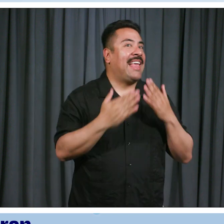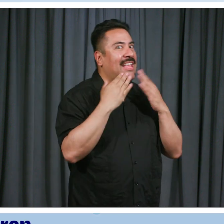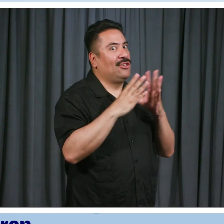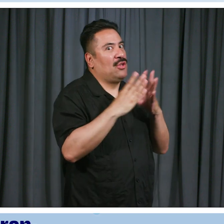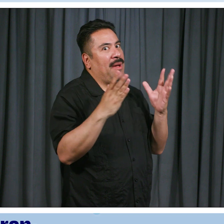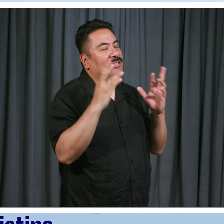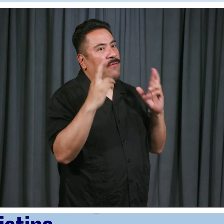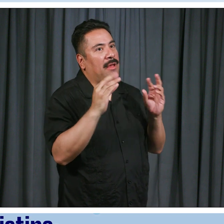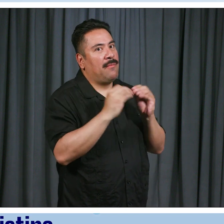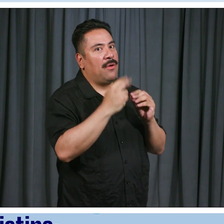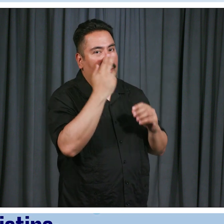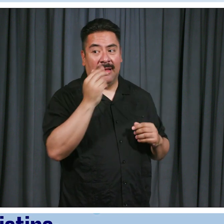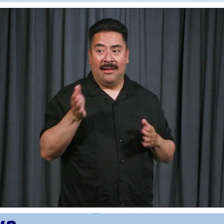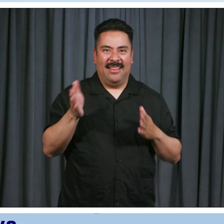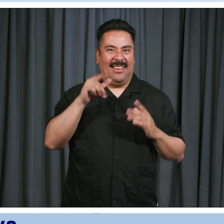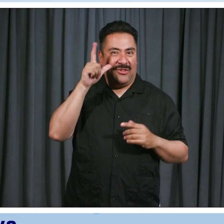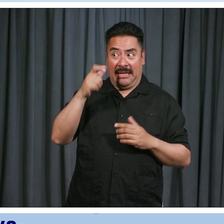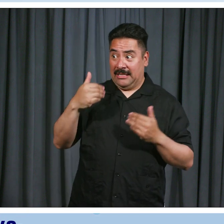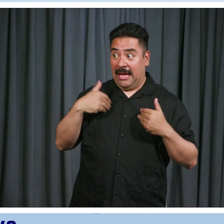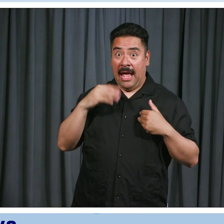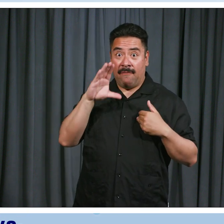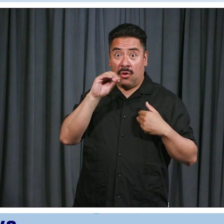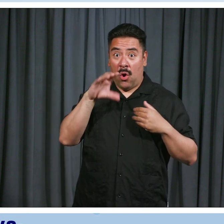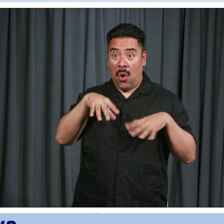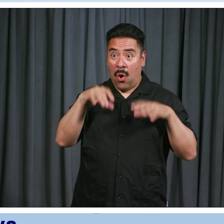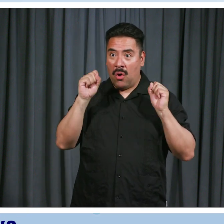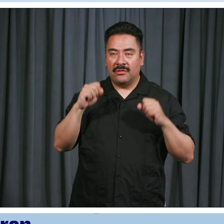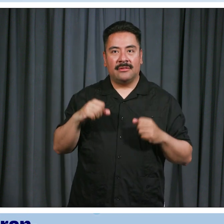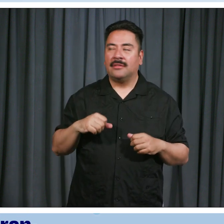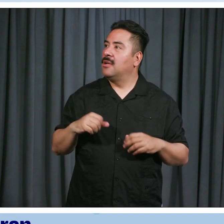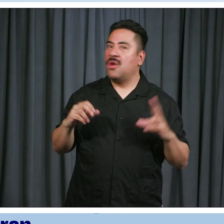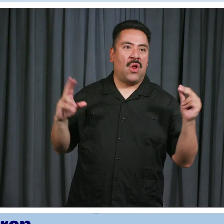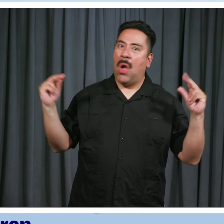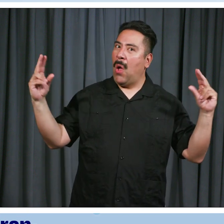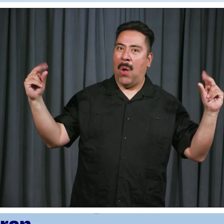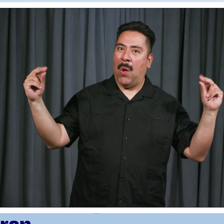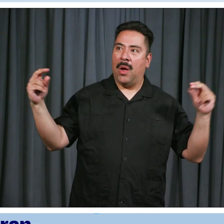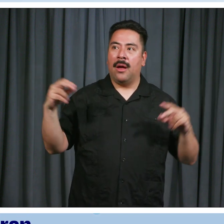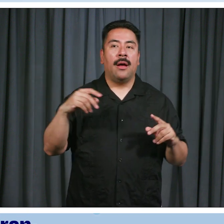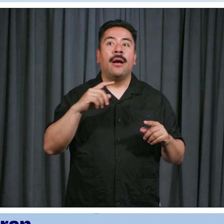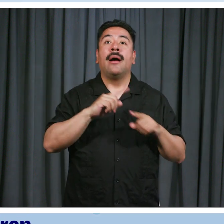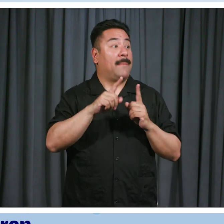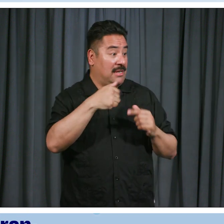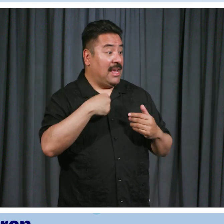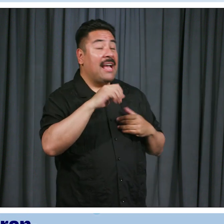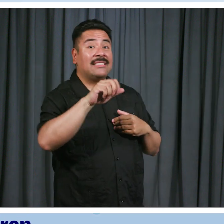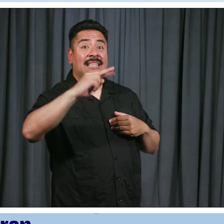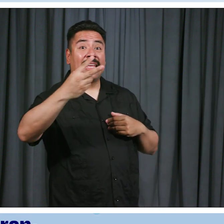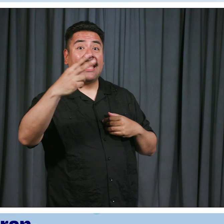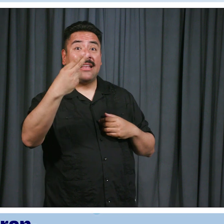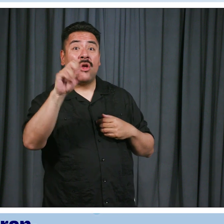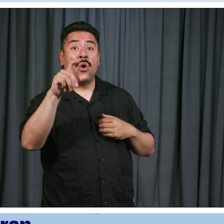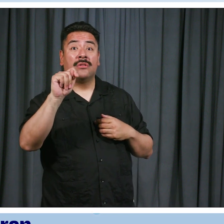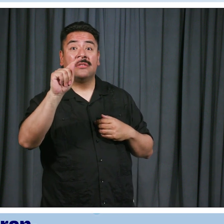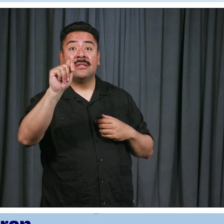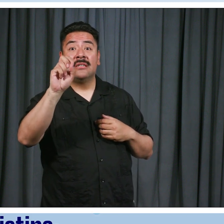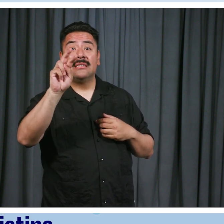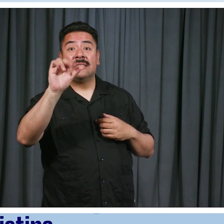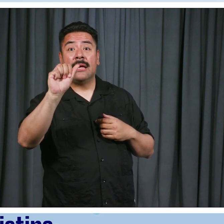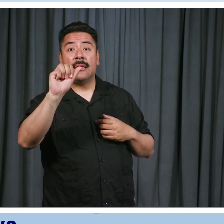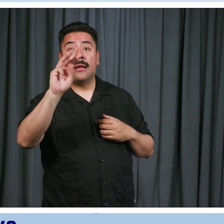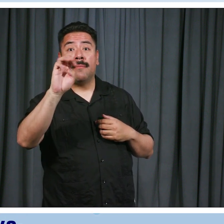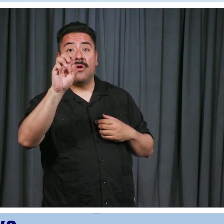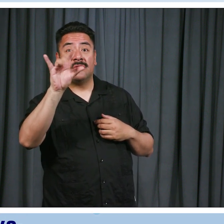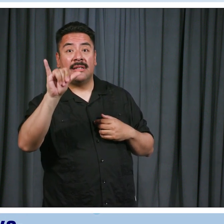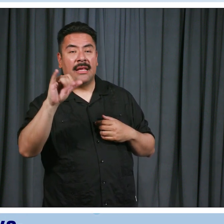much. Does she have a co-host? She does not have a She co-host. doesn't. But she has another host, Tanya Mosley, who's wonderful.